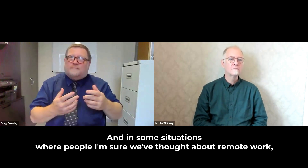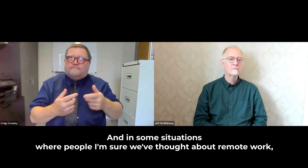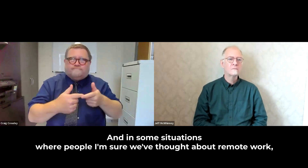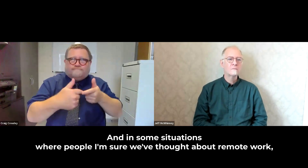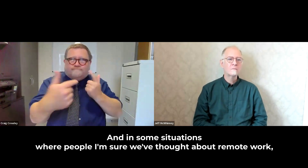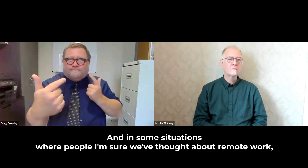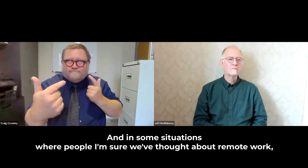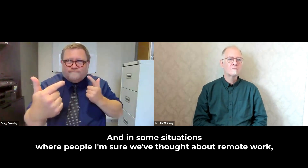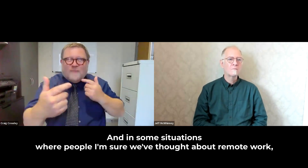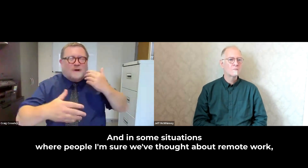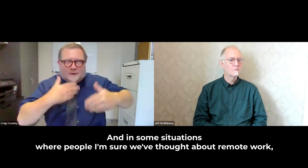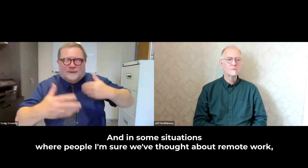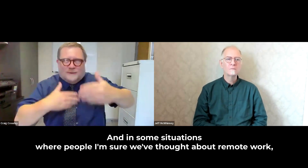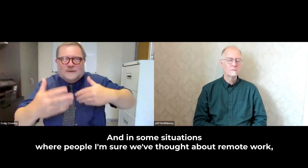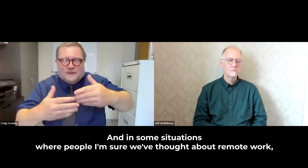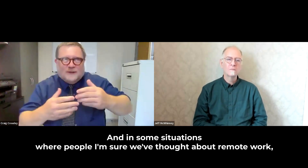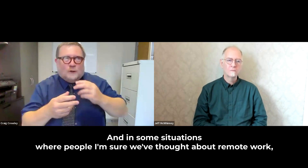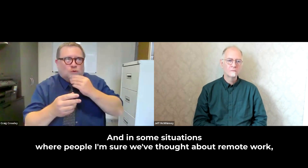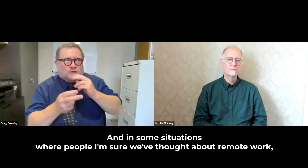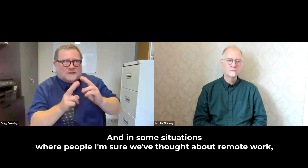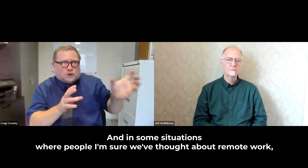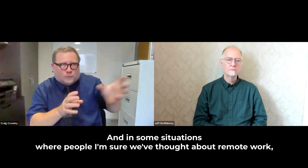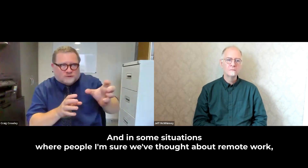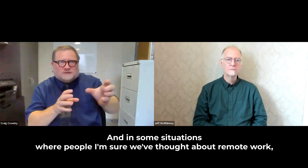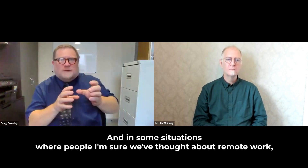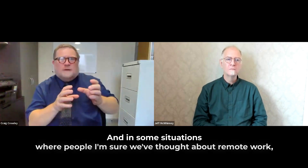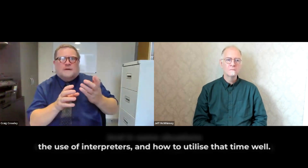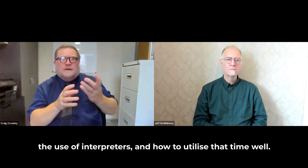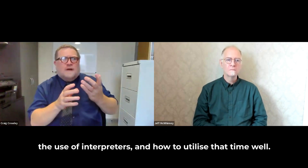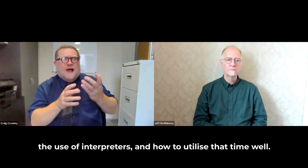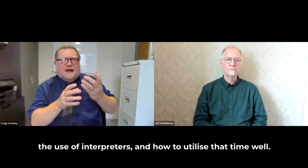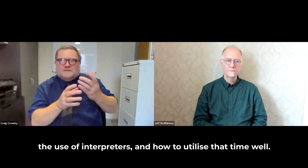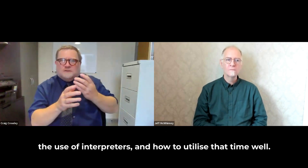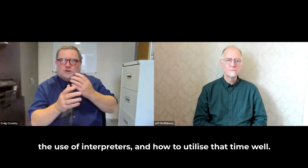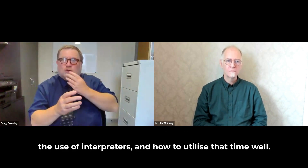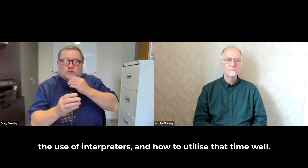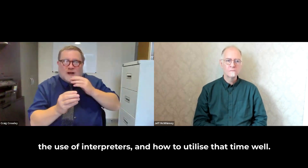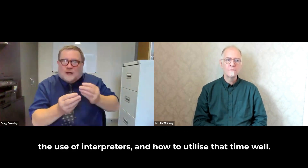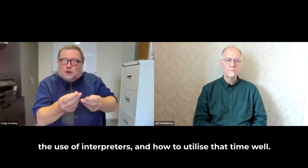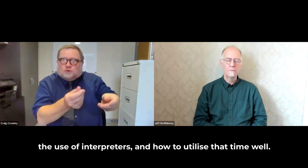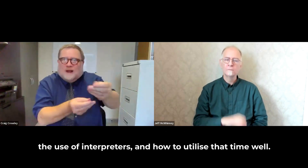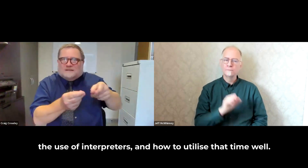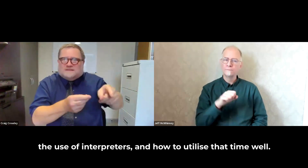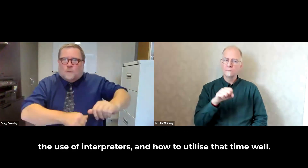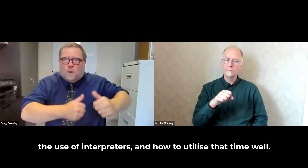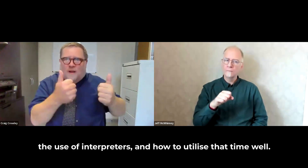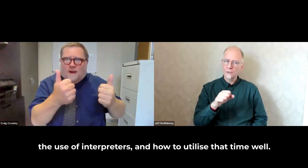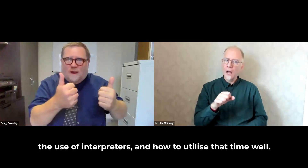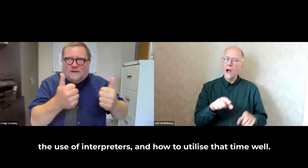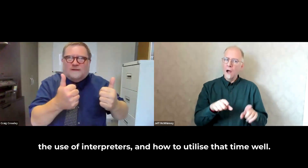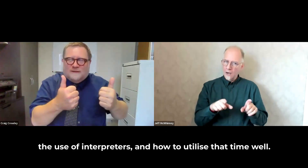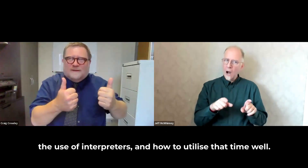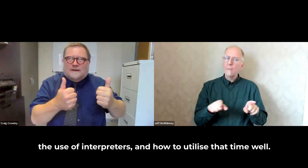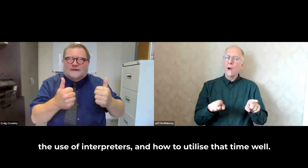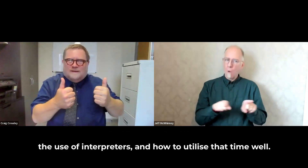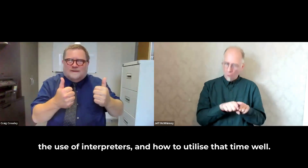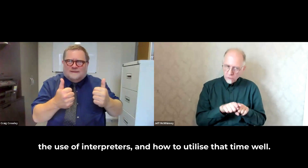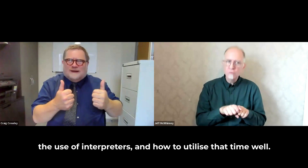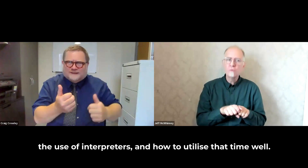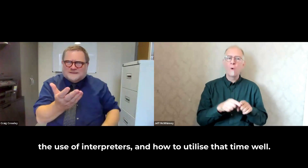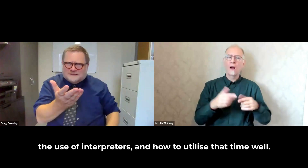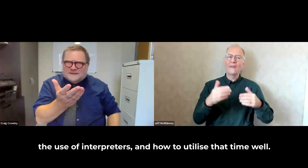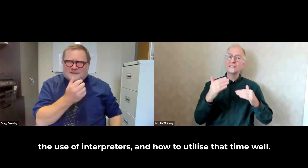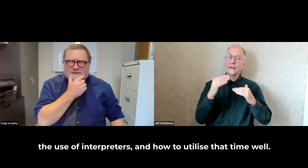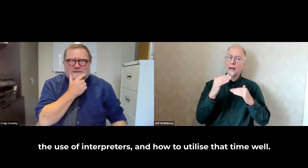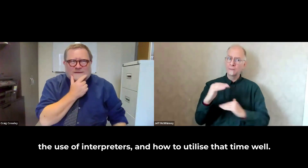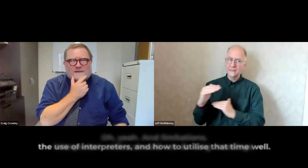thought about like remote work, the use of interpreters and how to utilize